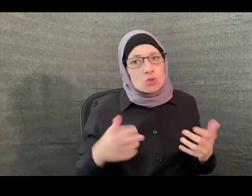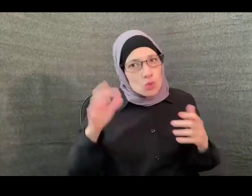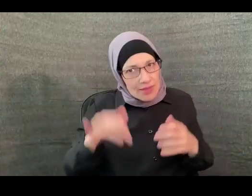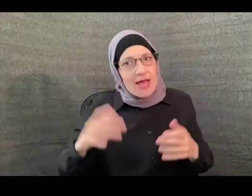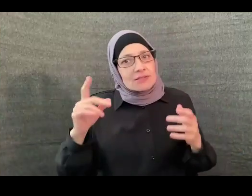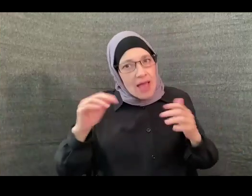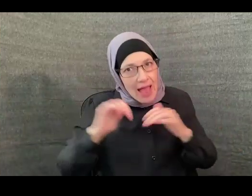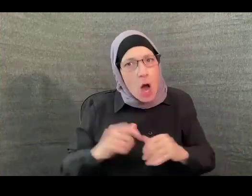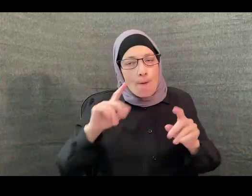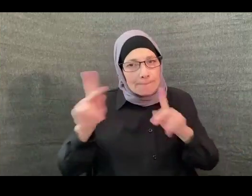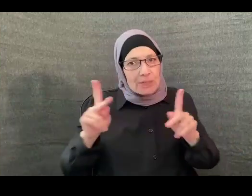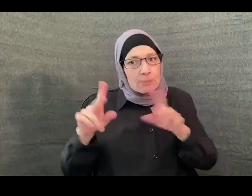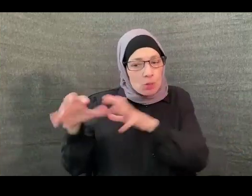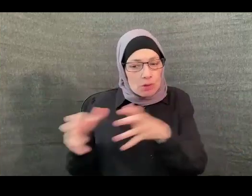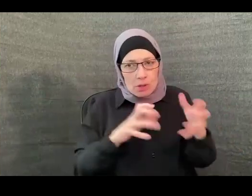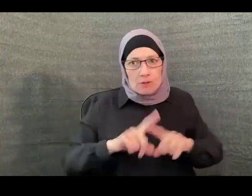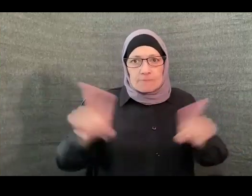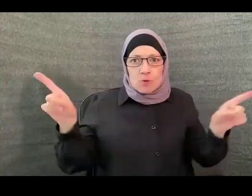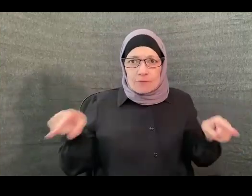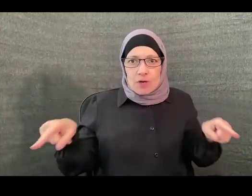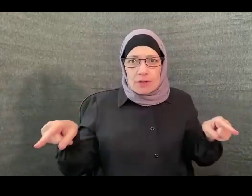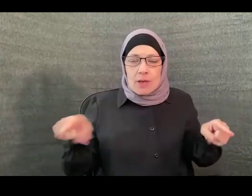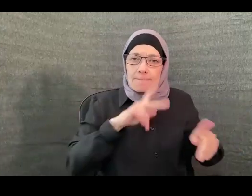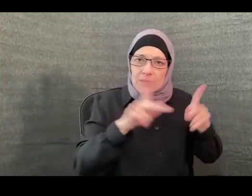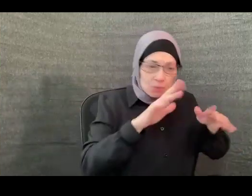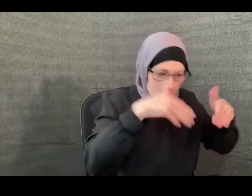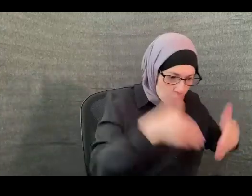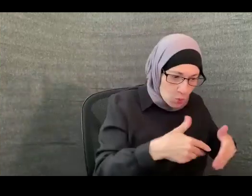hereafter. So the people who will end up being in hellfire